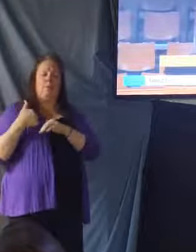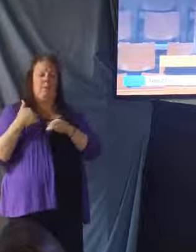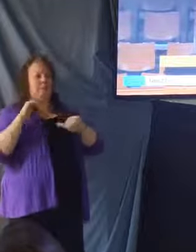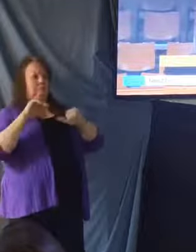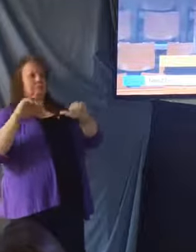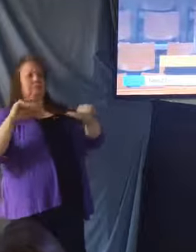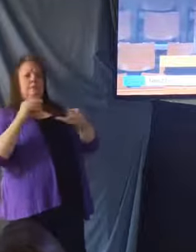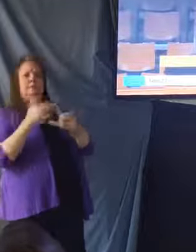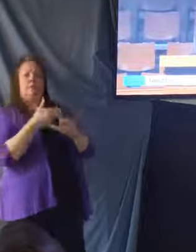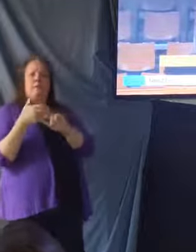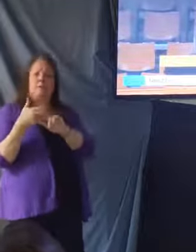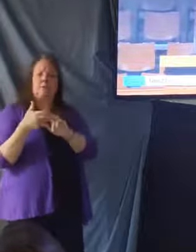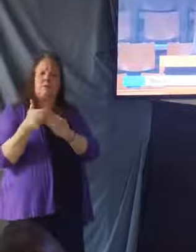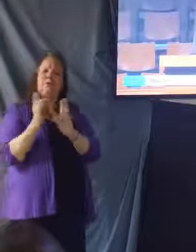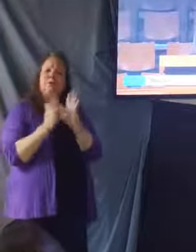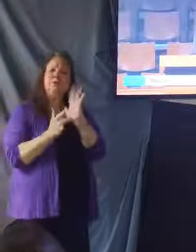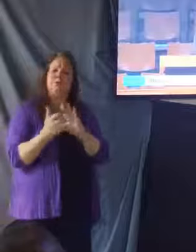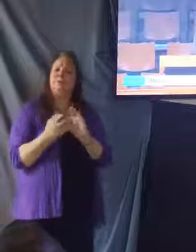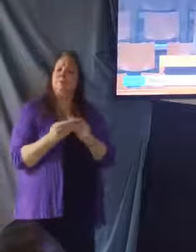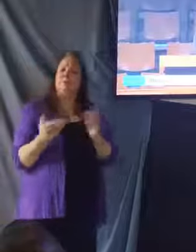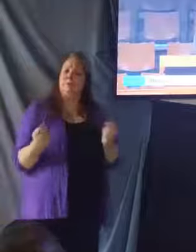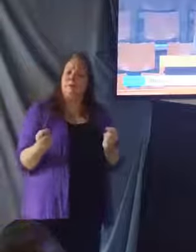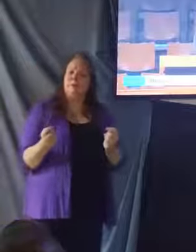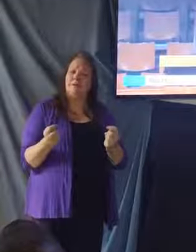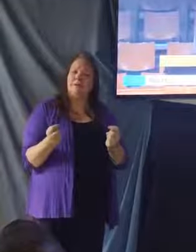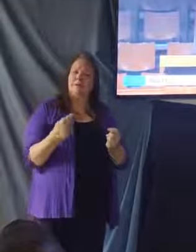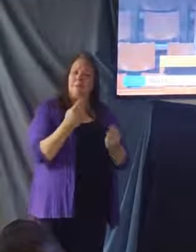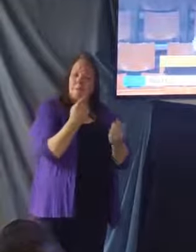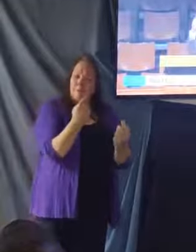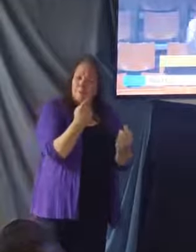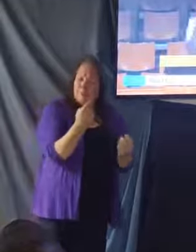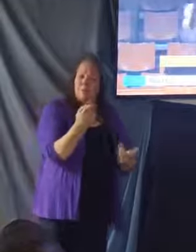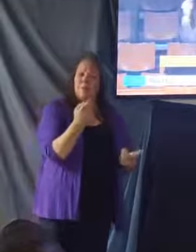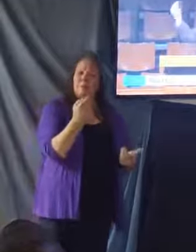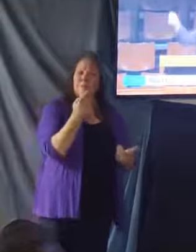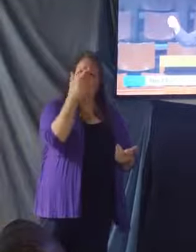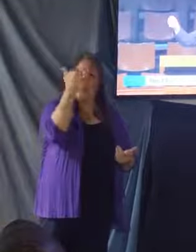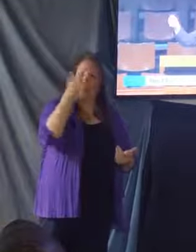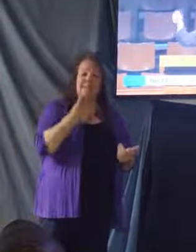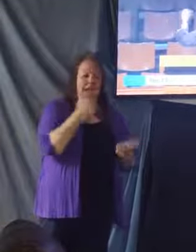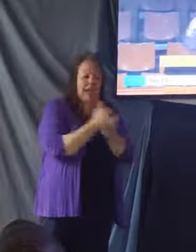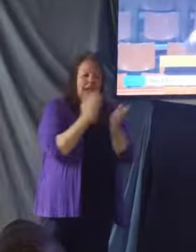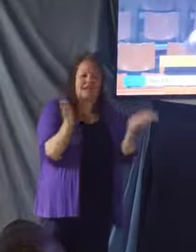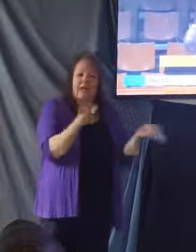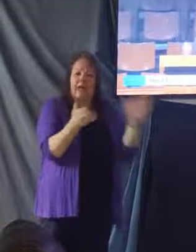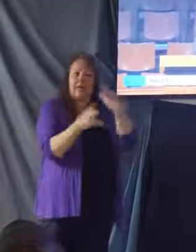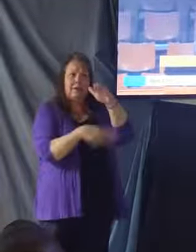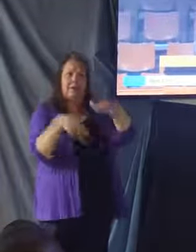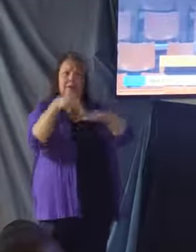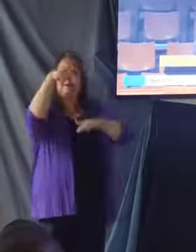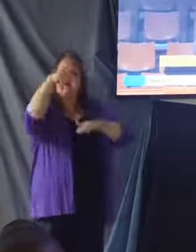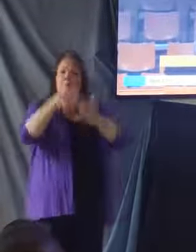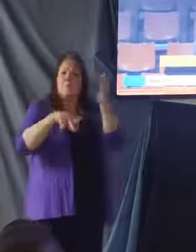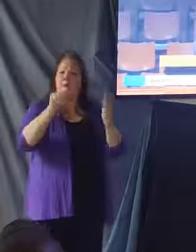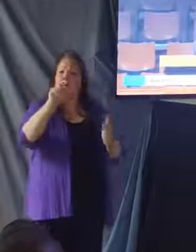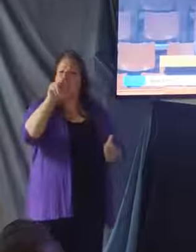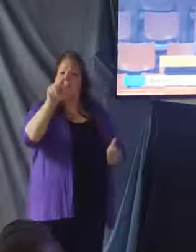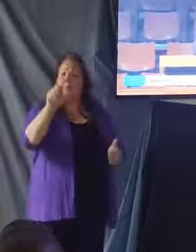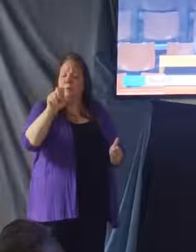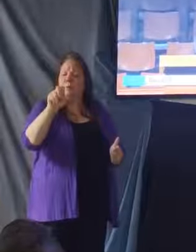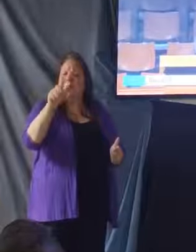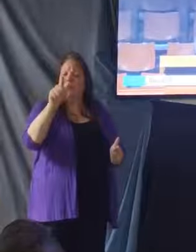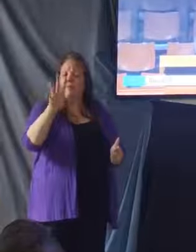mission. Remember what Jesus said his followers were to do as a result of his death and resurrection, what we read at the end of Luke.